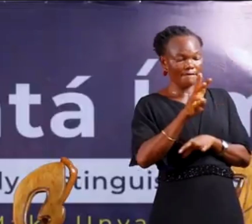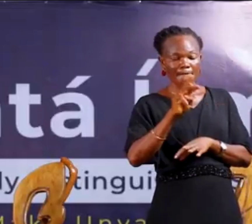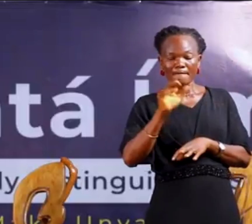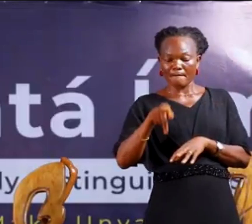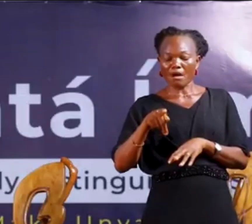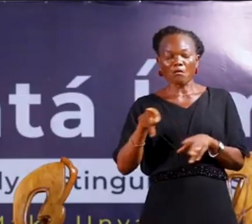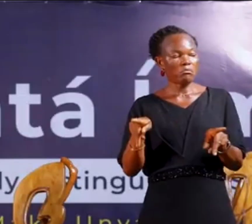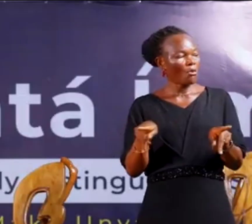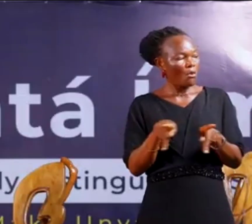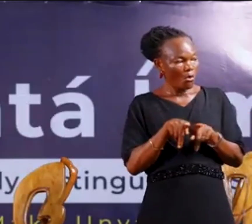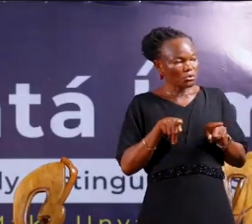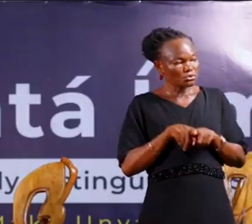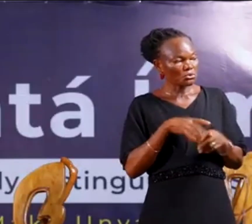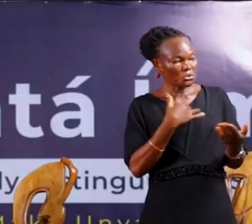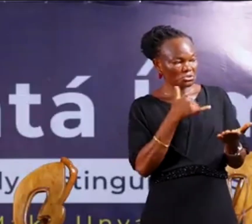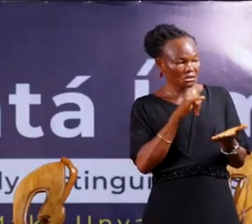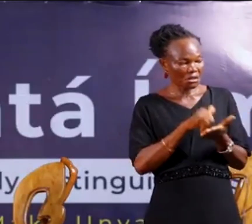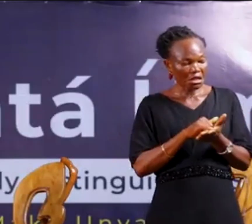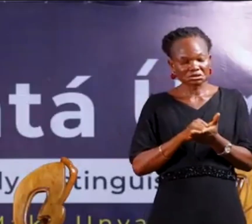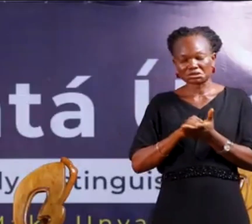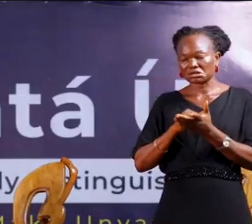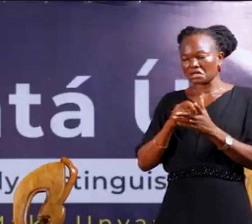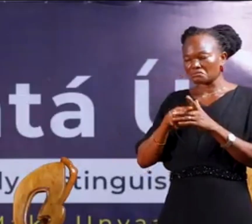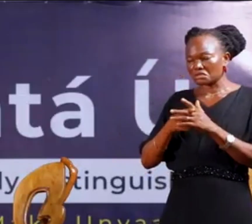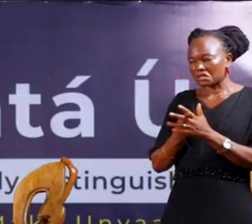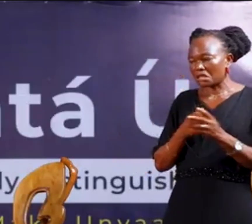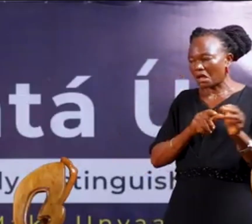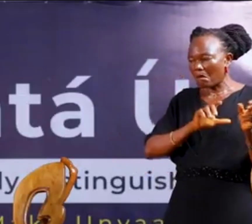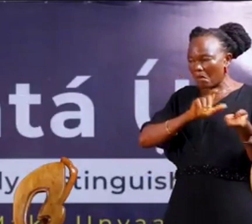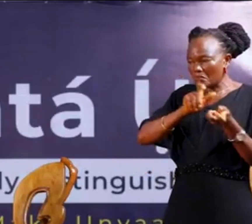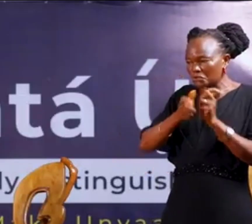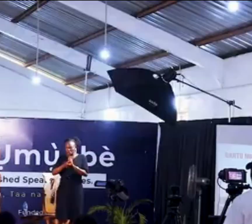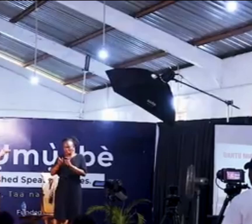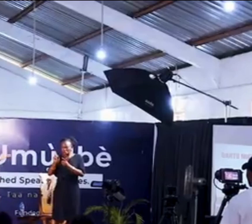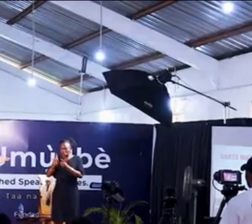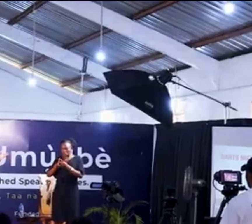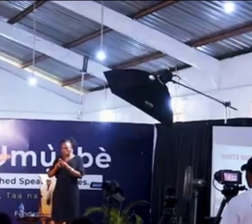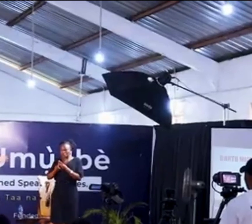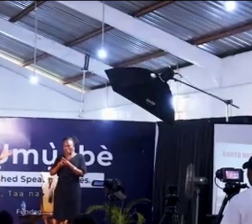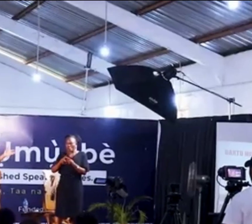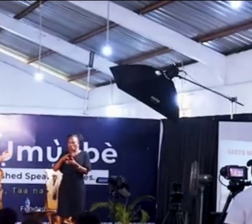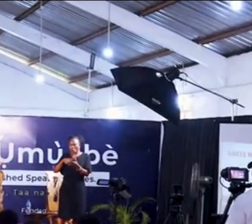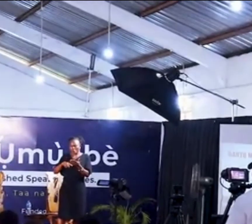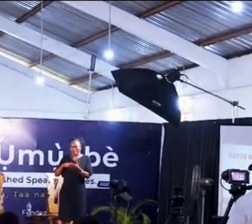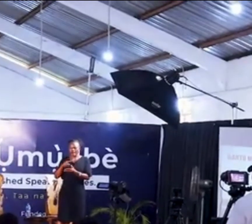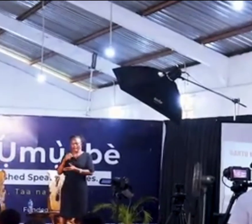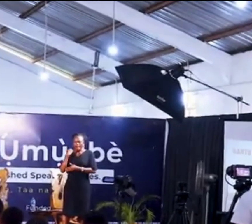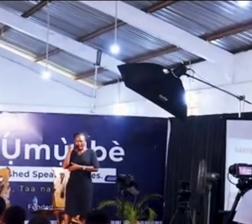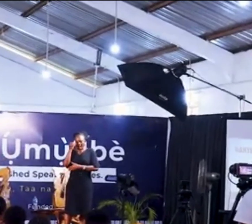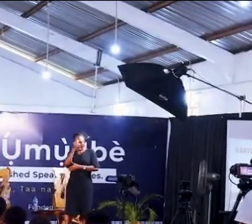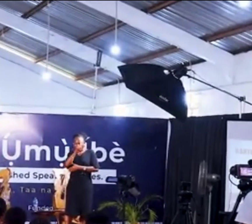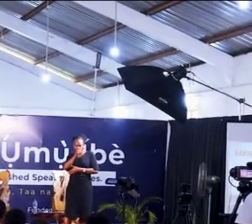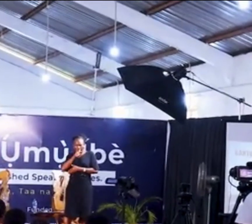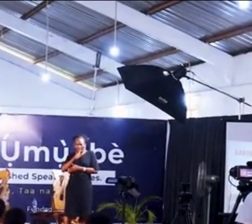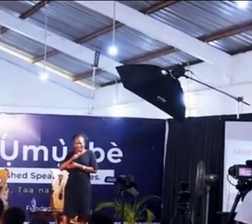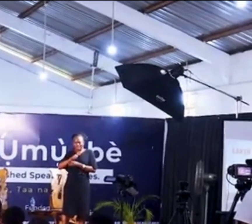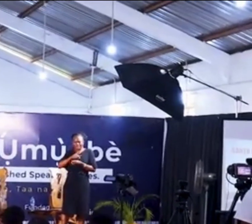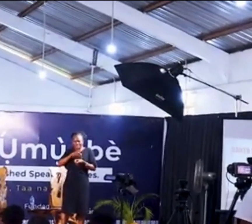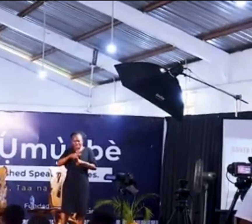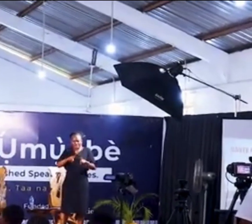also, an extension of that migration to what I call the African diaspora in the New World.